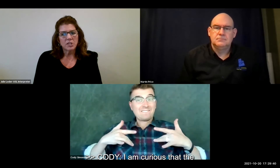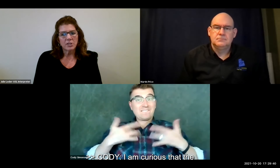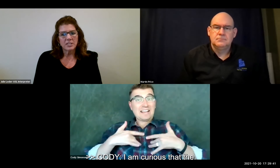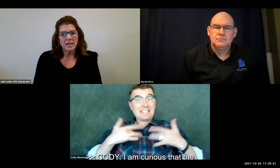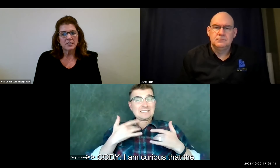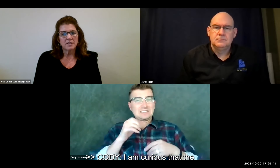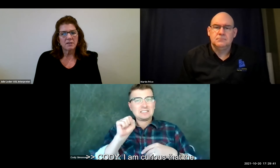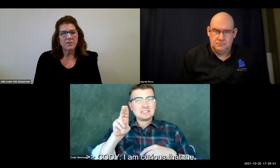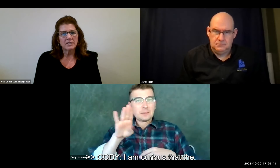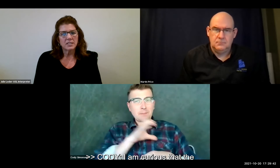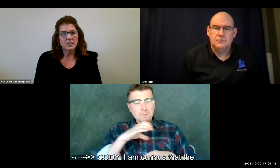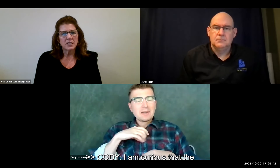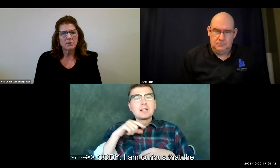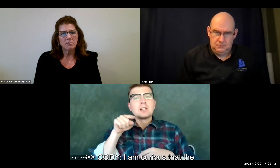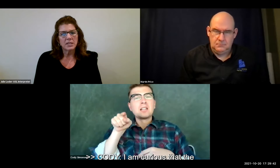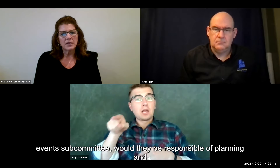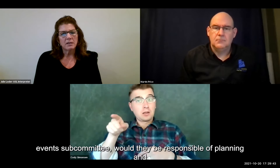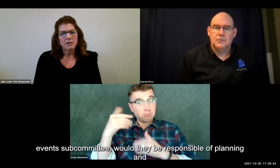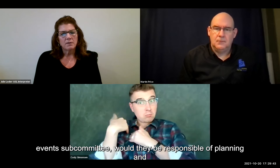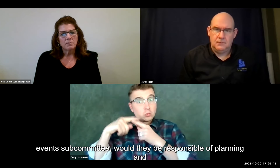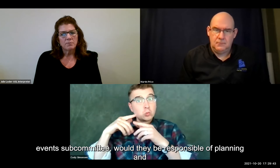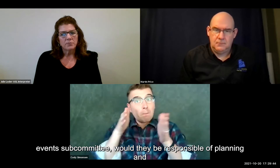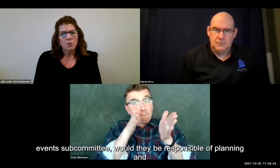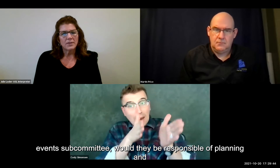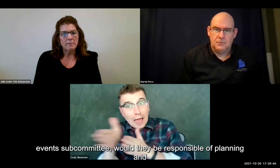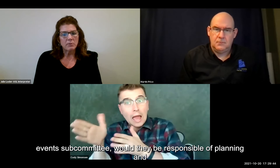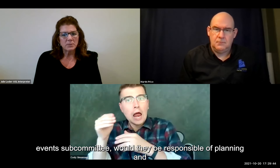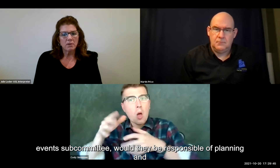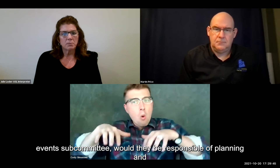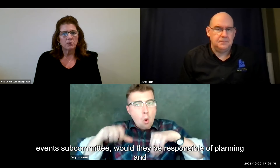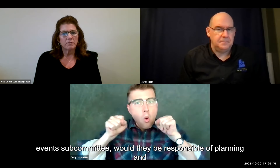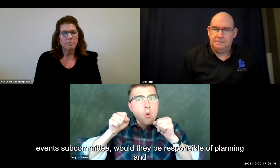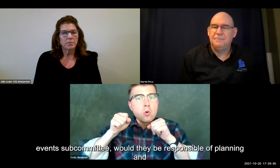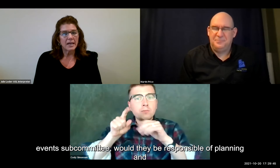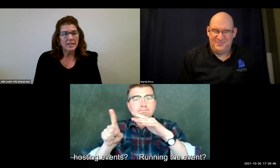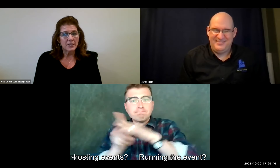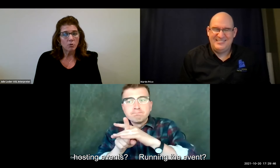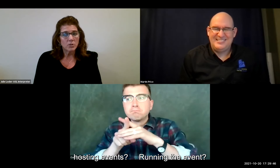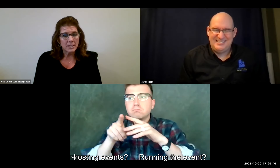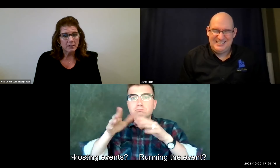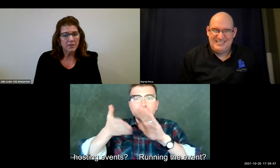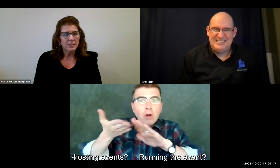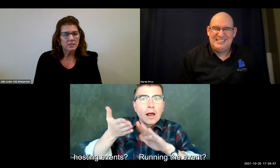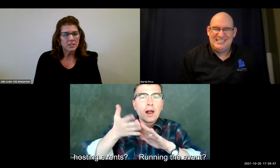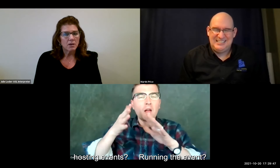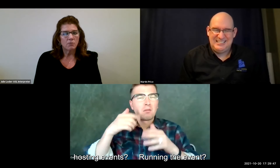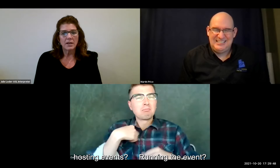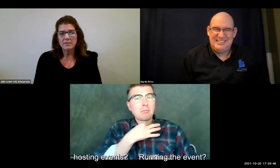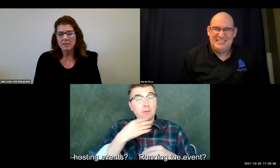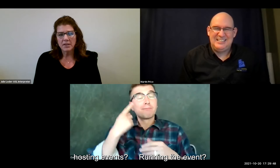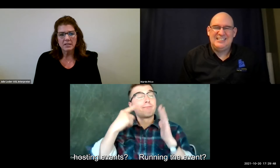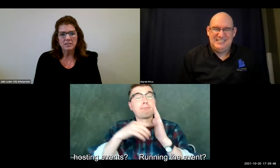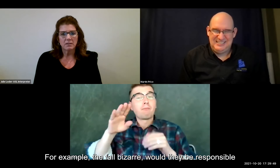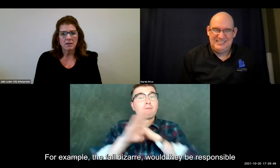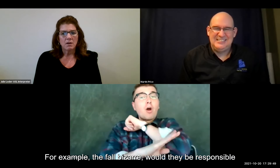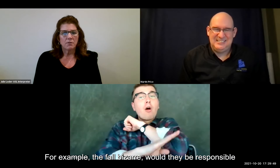I'm just curious that the events subcommittee, would they be responsible of planning and hosting events, running